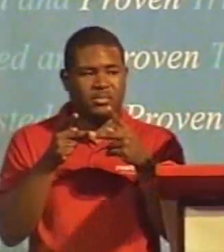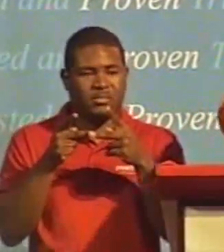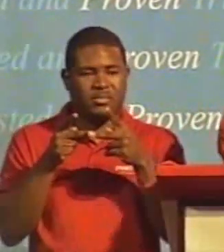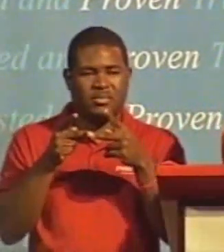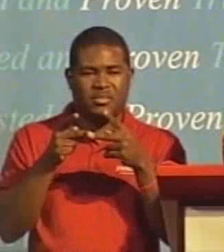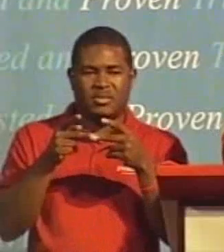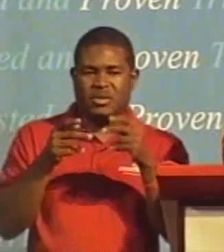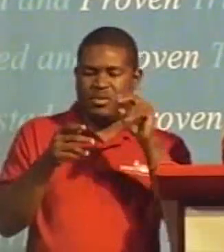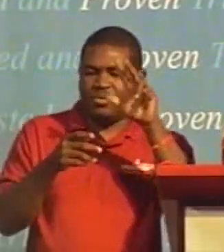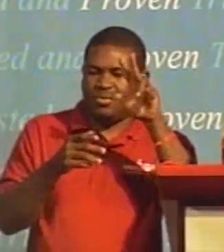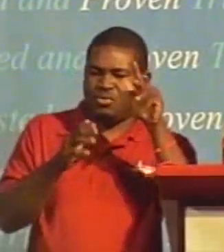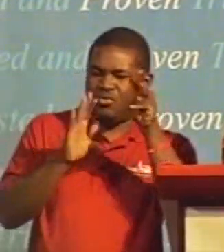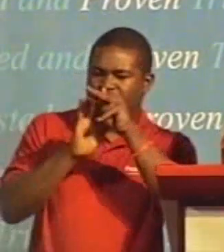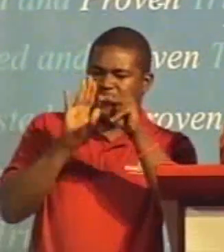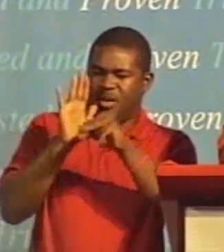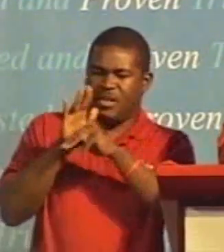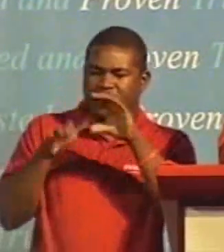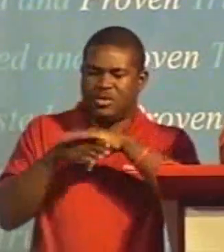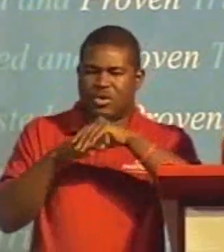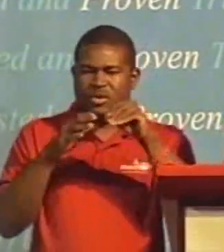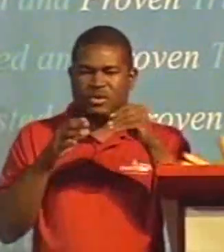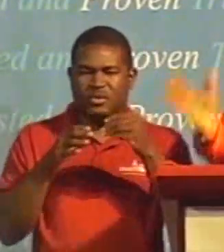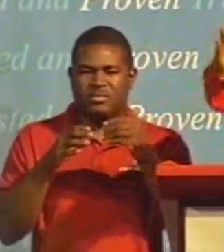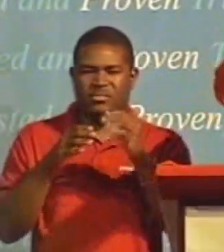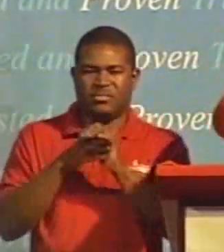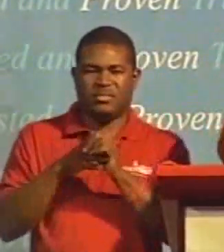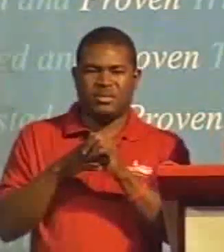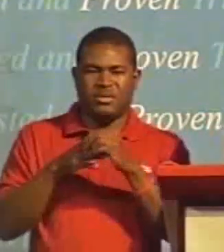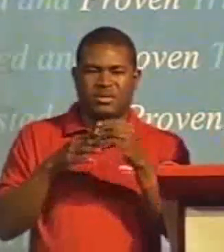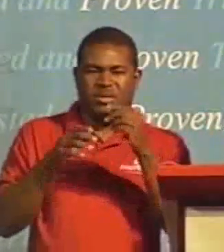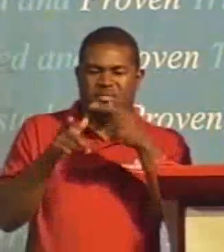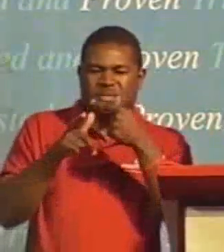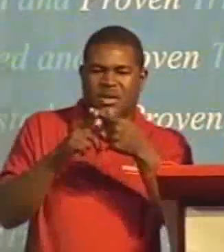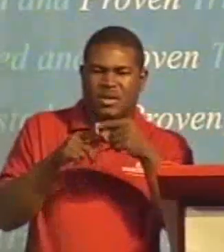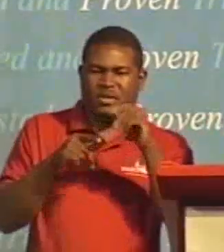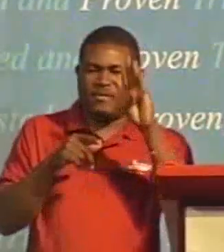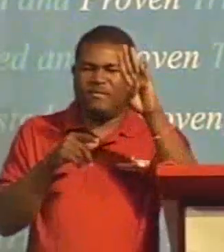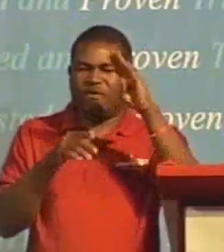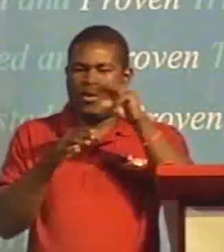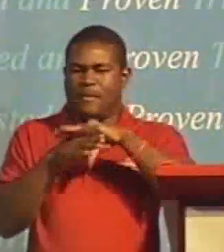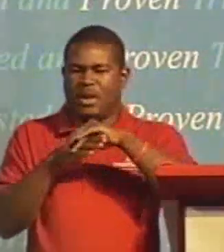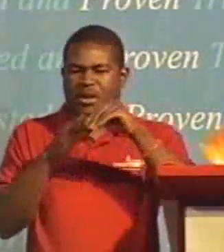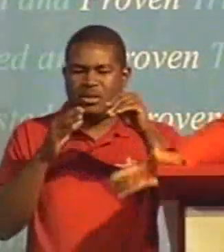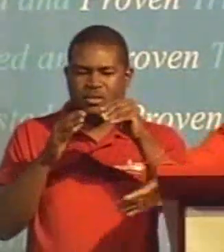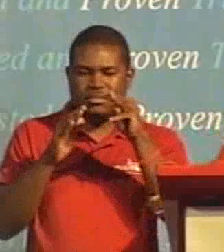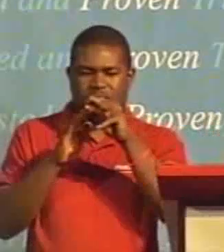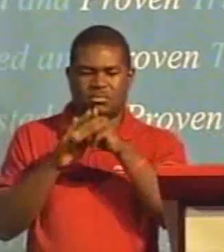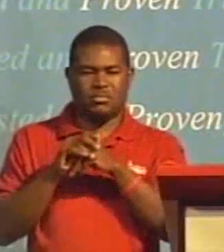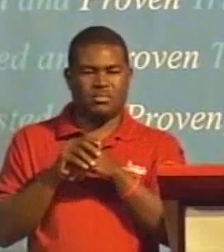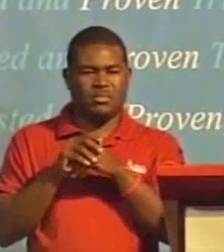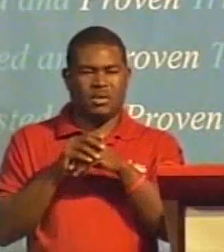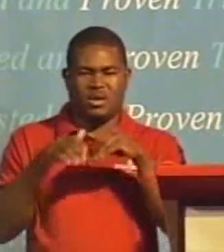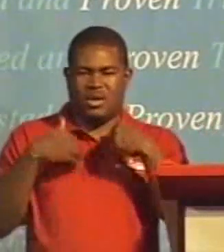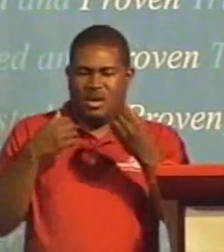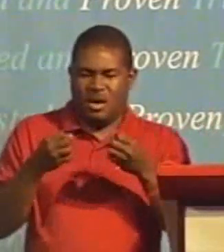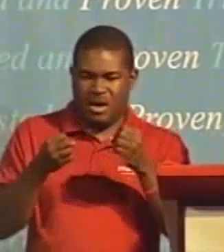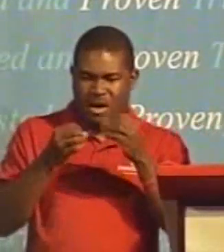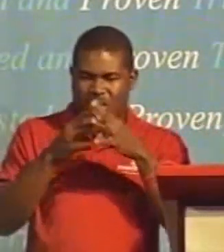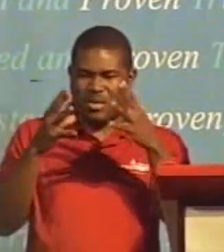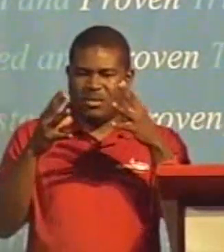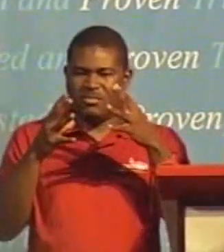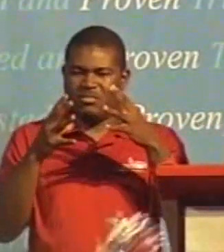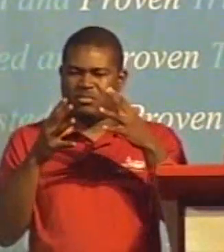Contract for $3 million. We add on to it $4 million, Bahama Hot Mix. How come Bahama Hot Mix so dead bad